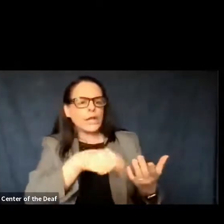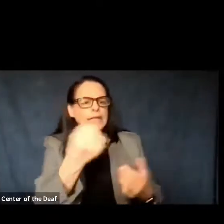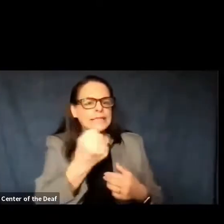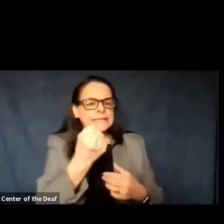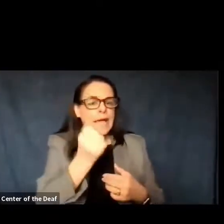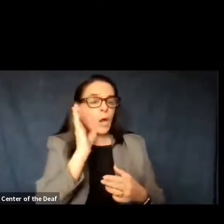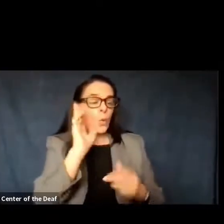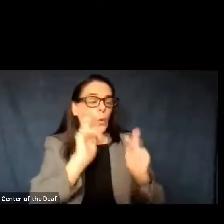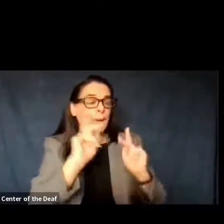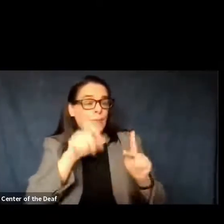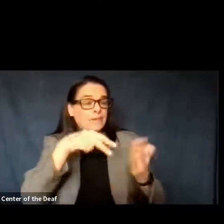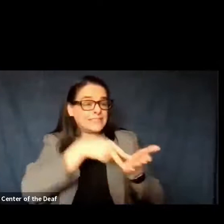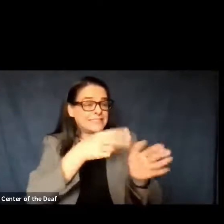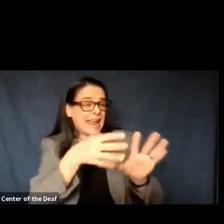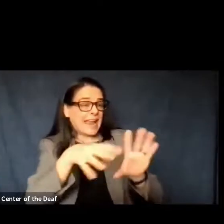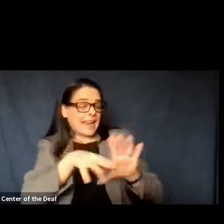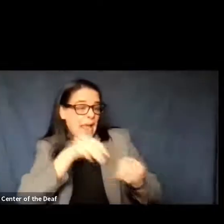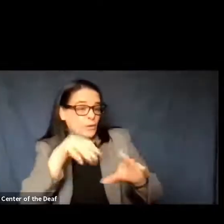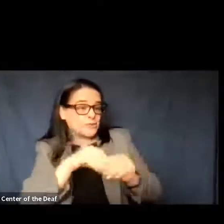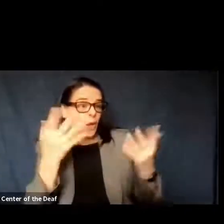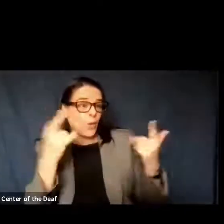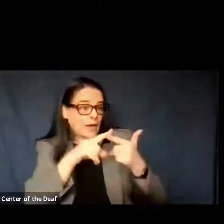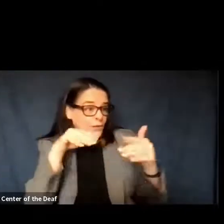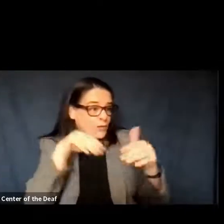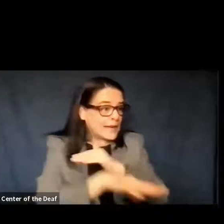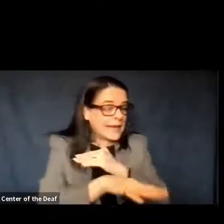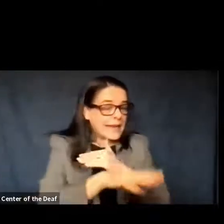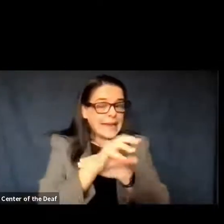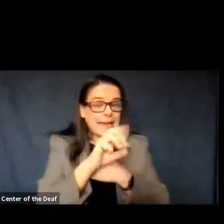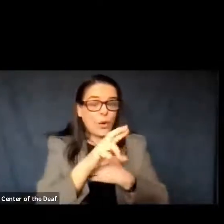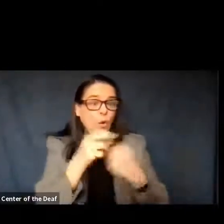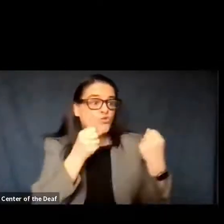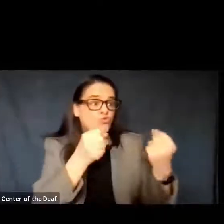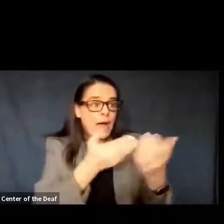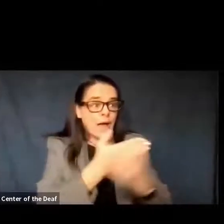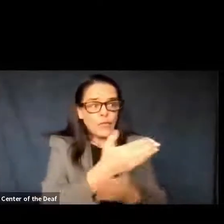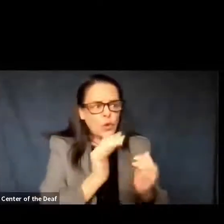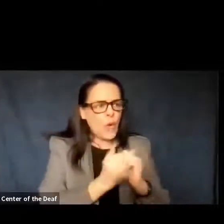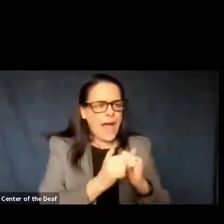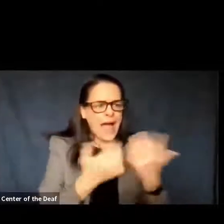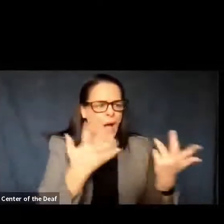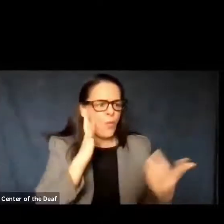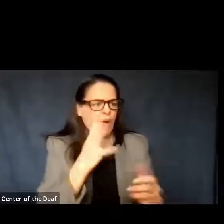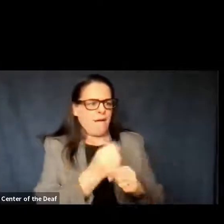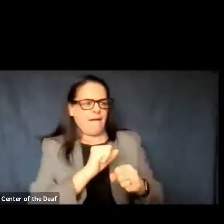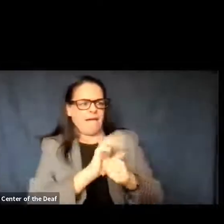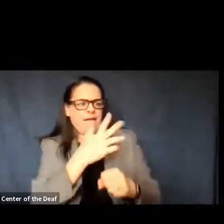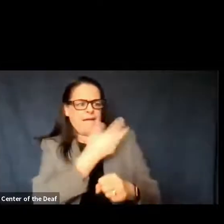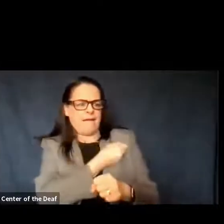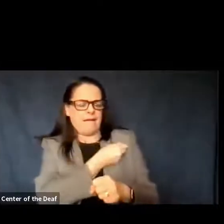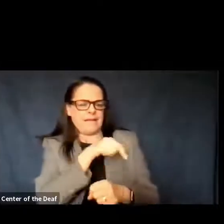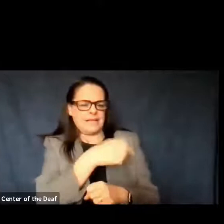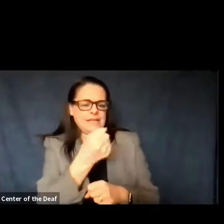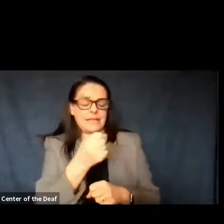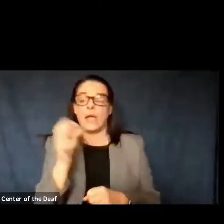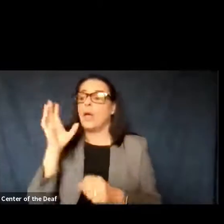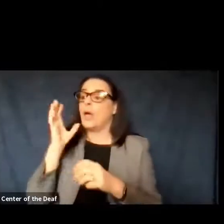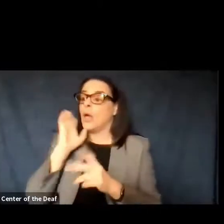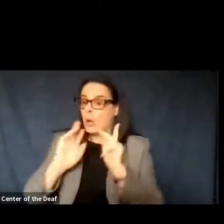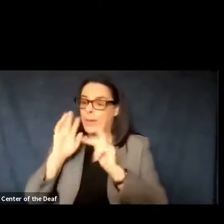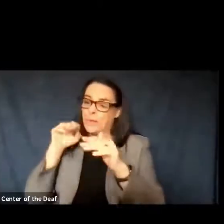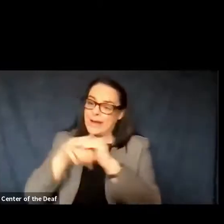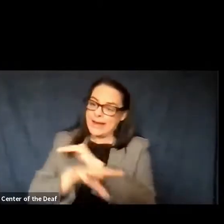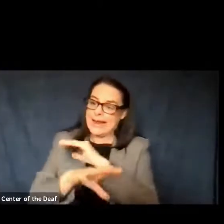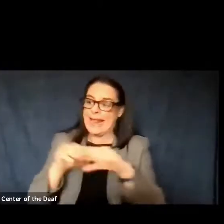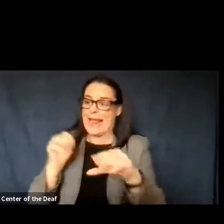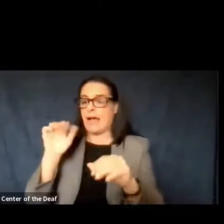people have to stand outside and wait to get in, or drive through? So we're going to get people in as quick as we can. There's going